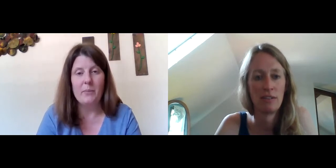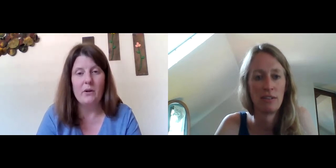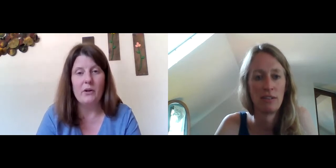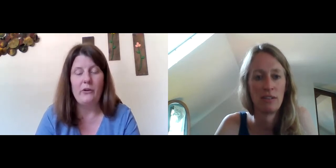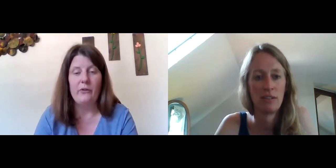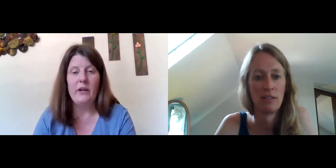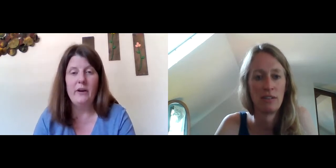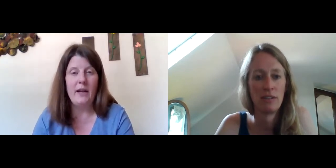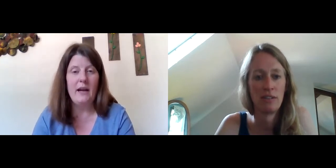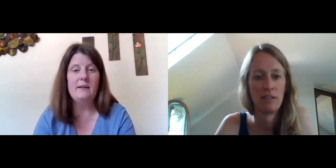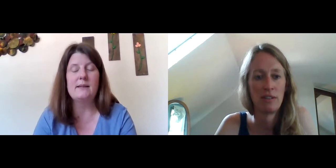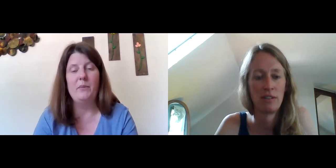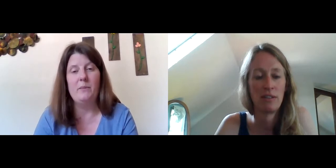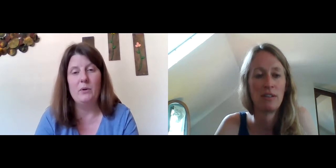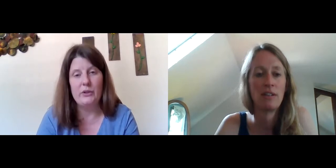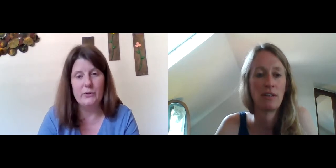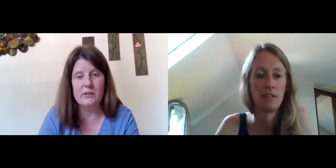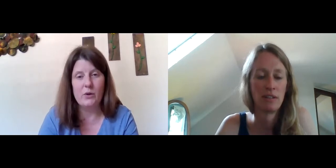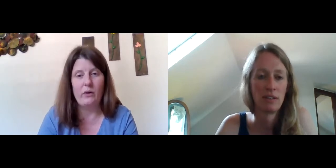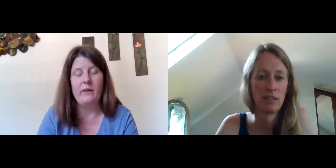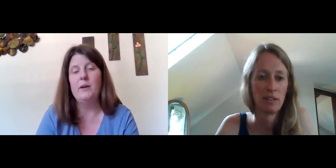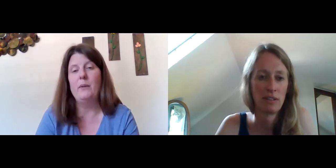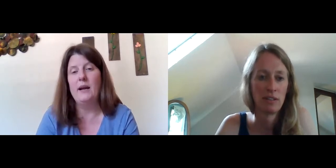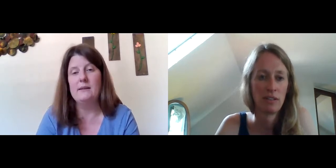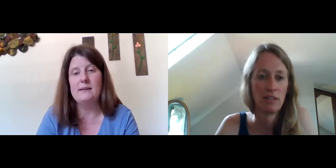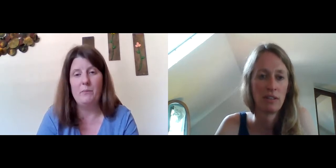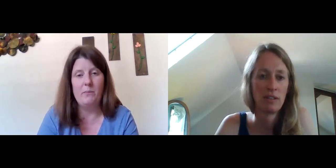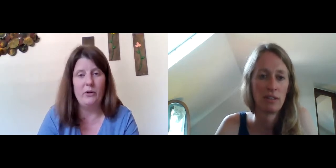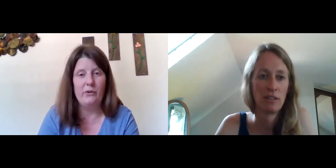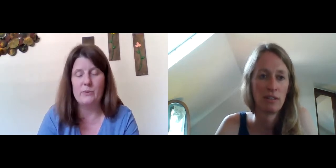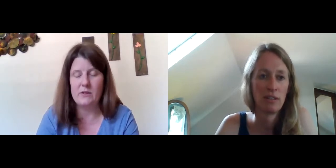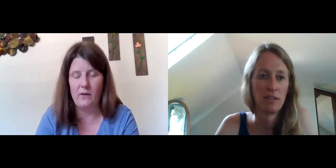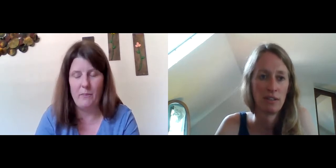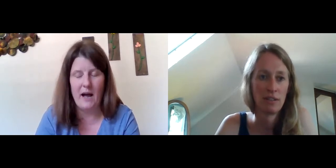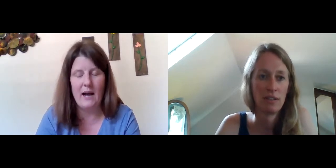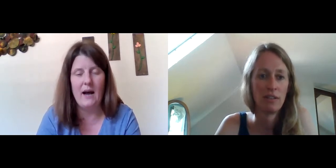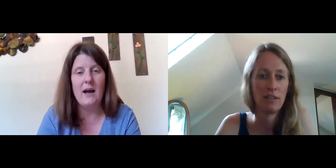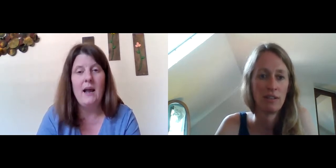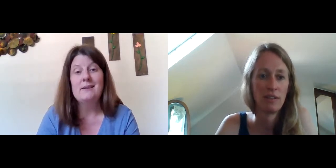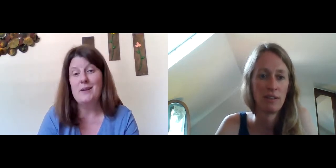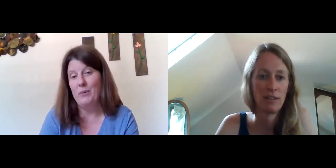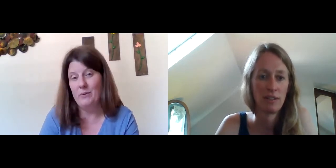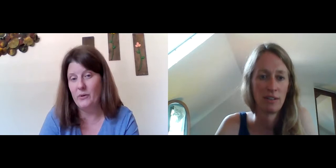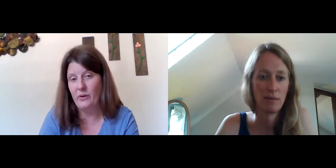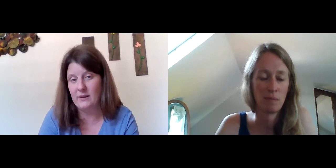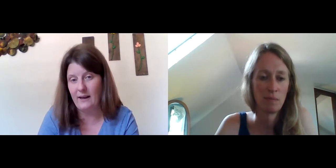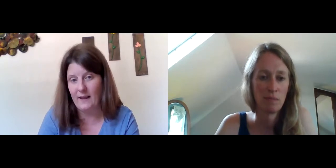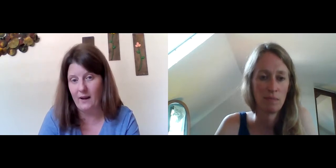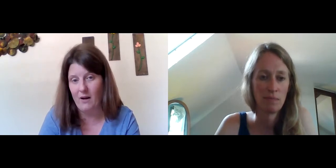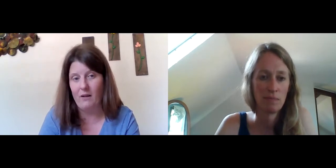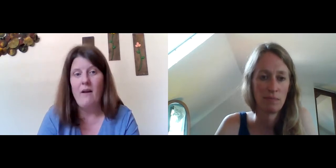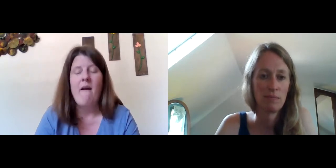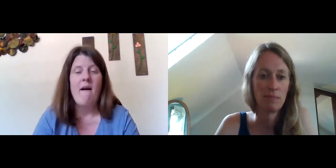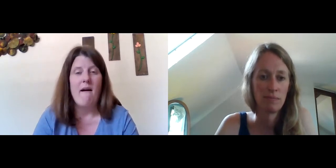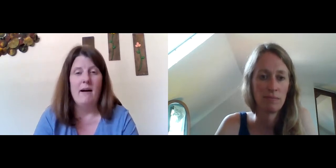Some people use hearing aids, some people use cochlear implants, some people use what's called the Baha, some people don't use anything